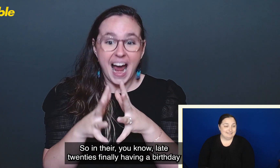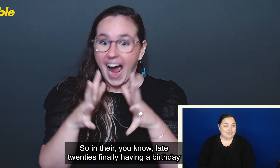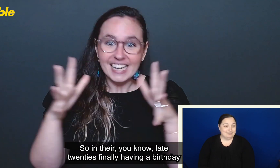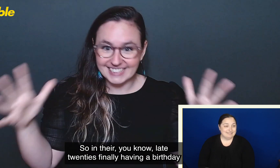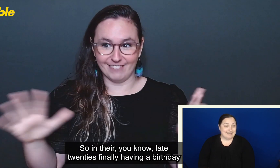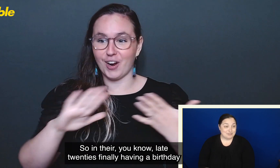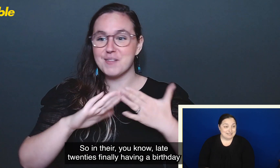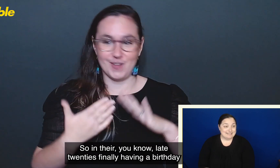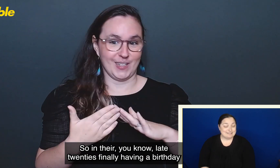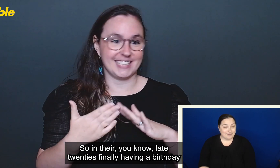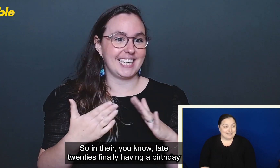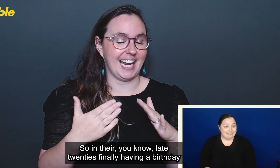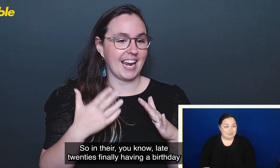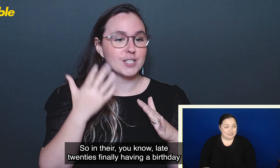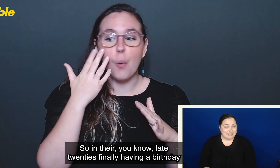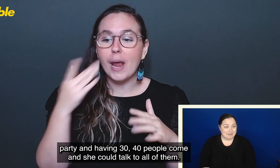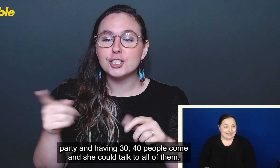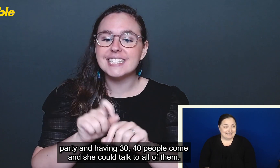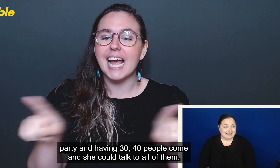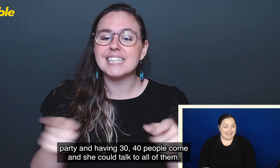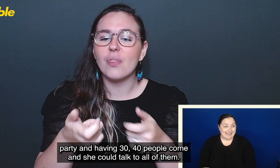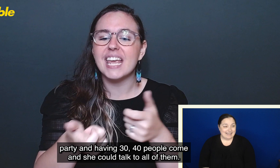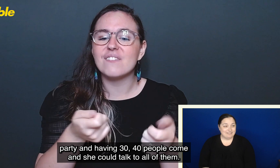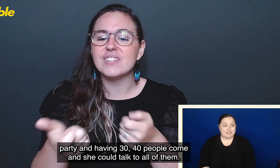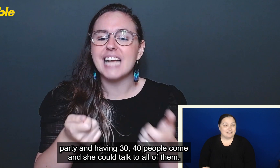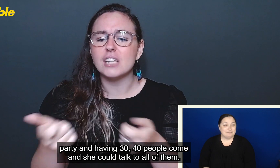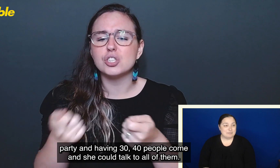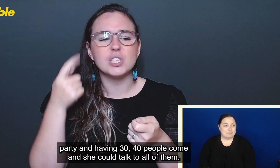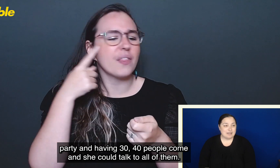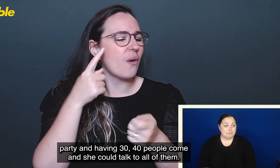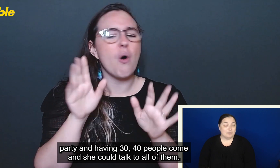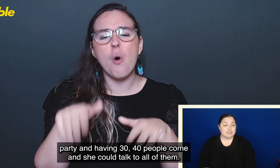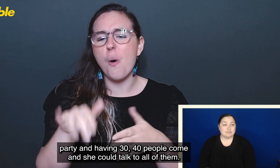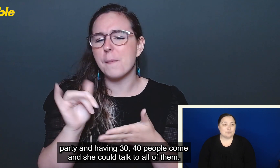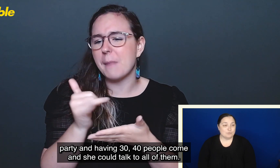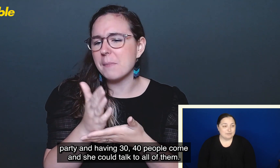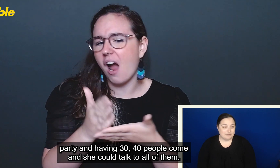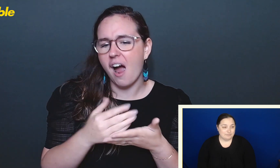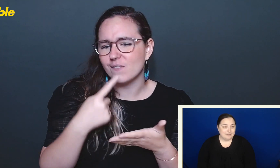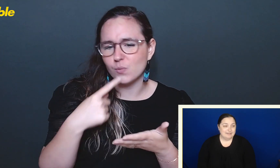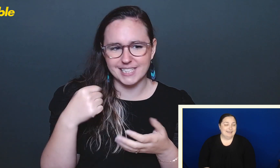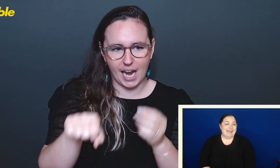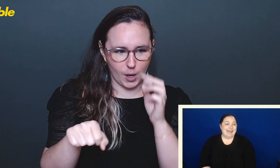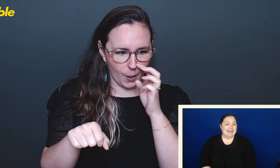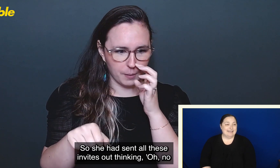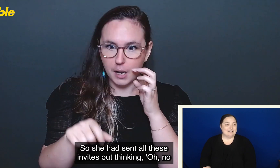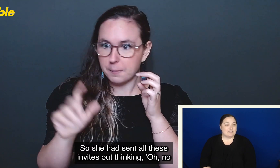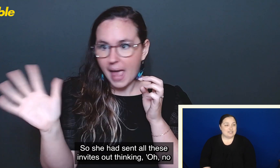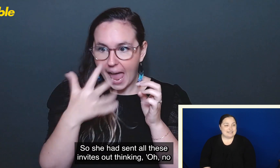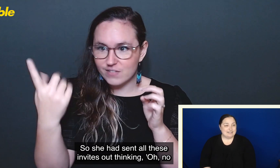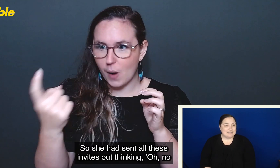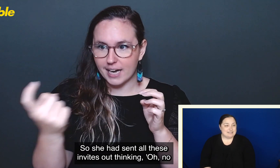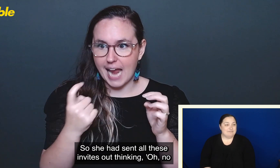their, late 20s, finally having a birthday party and having 30, 40 people come, and she could talk to all of them. So